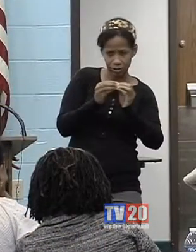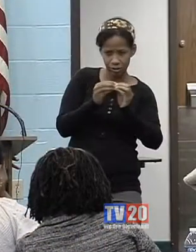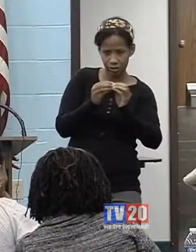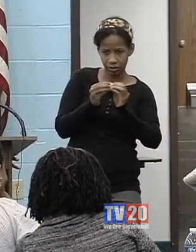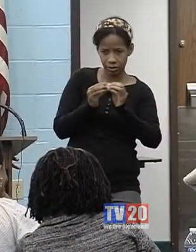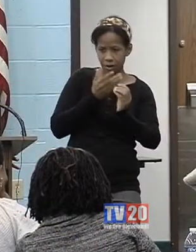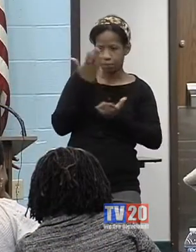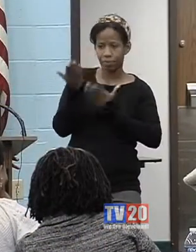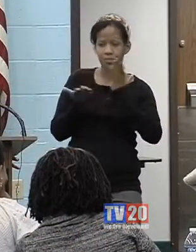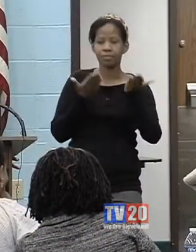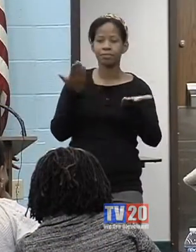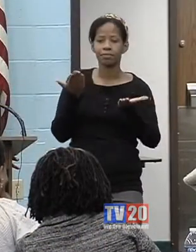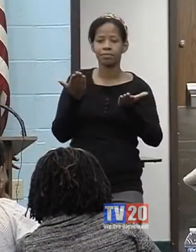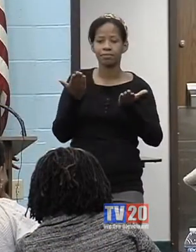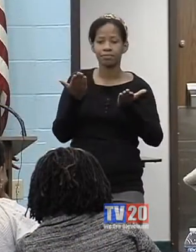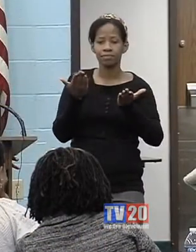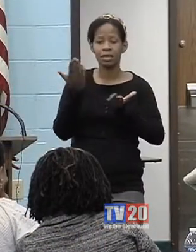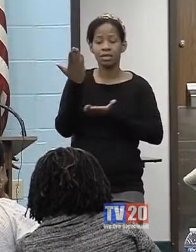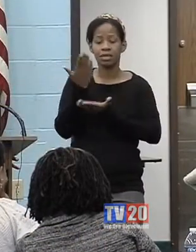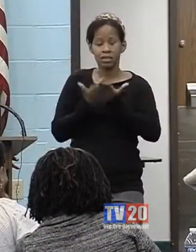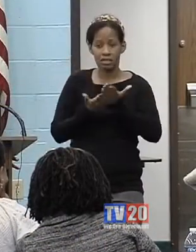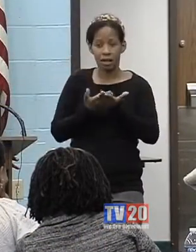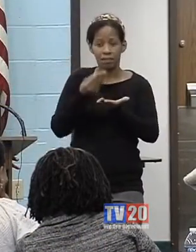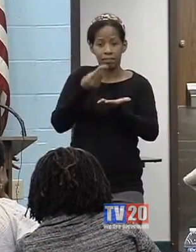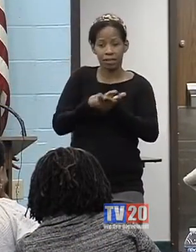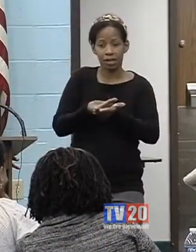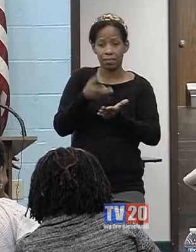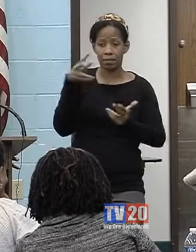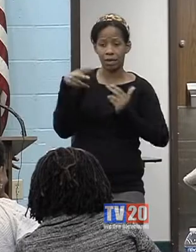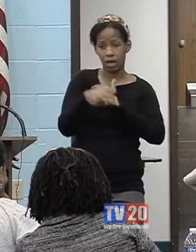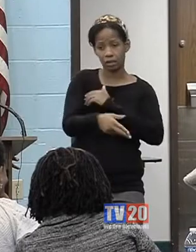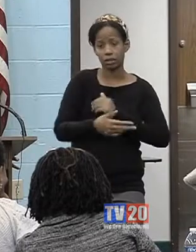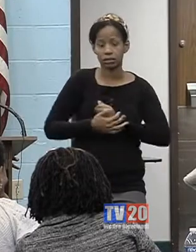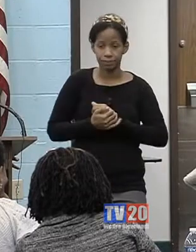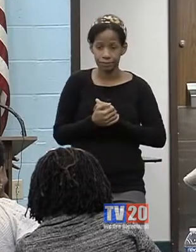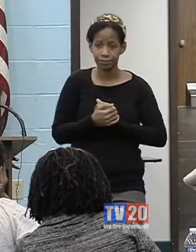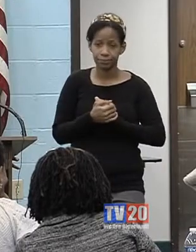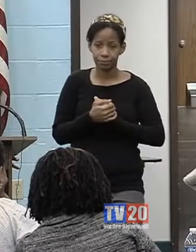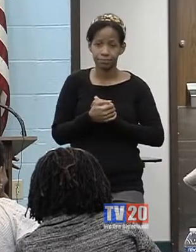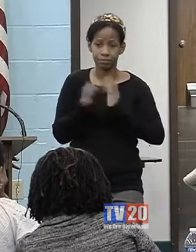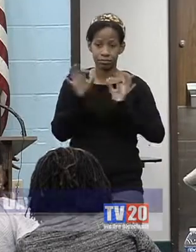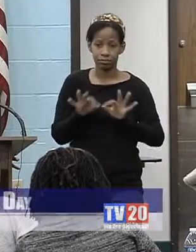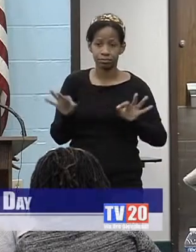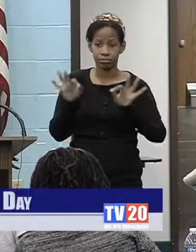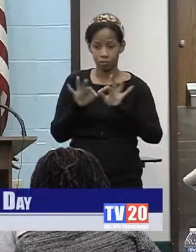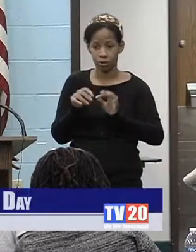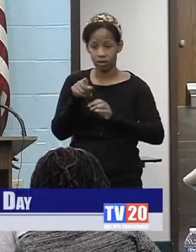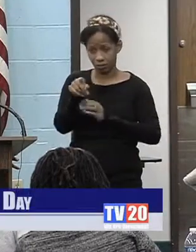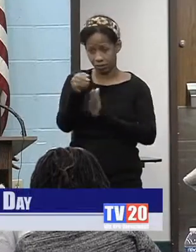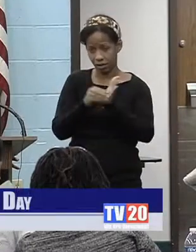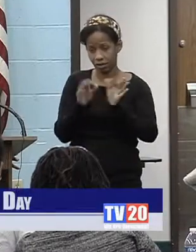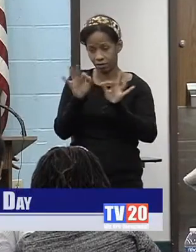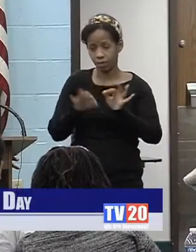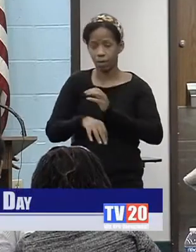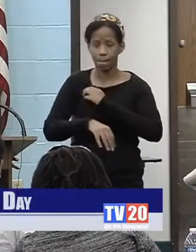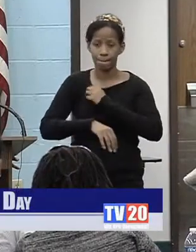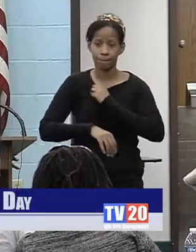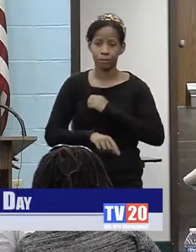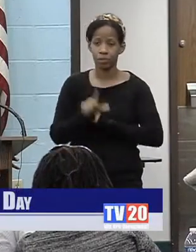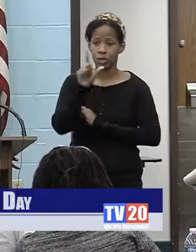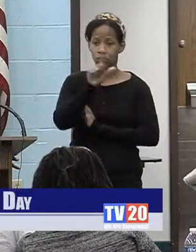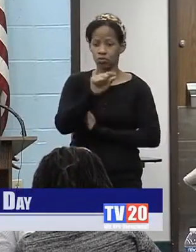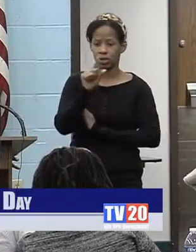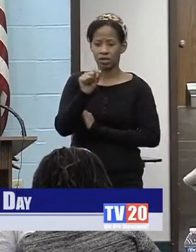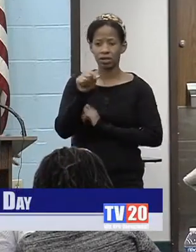might not receive the necessary funding to meet everyone's needs. The 2020 census aims to be accessible